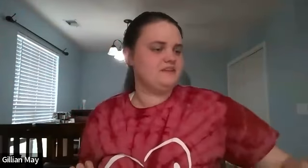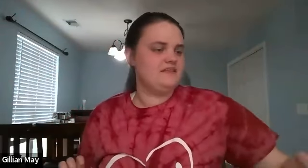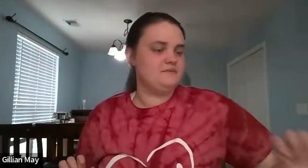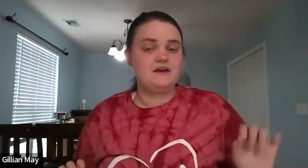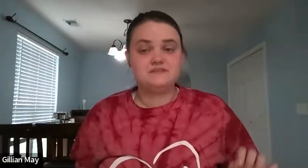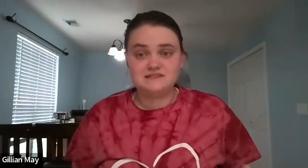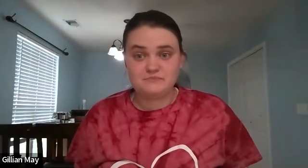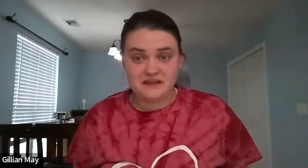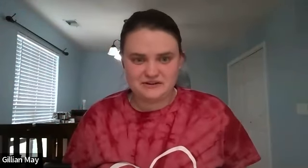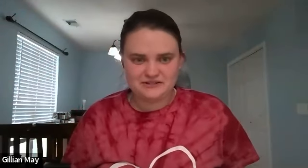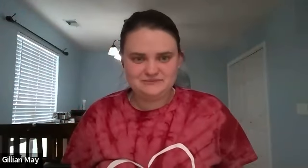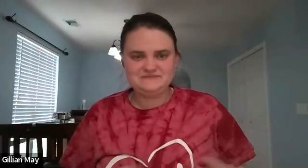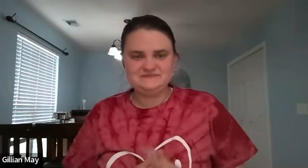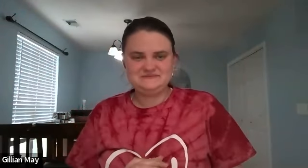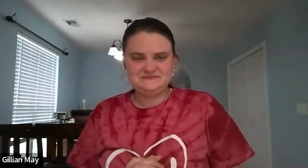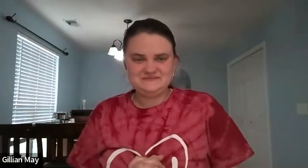Then we have spider.